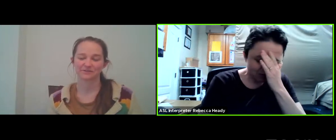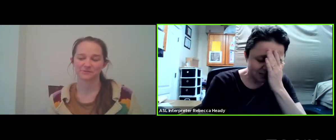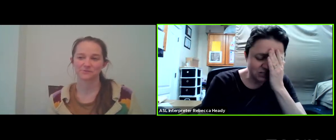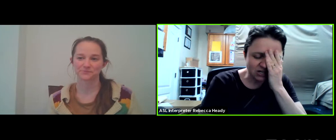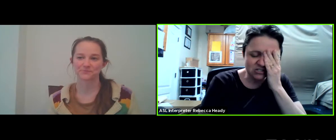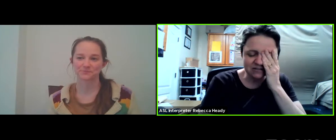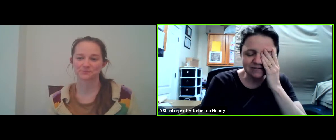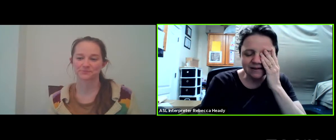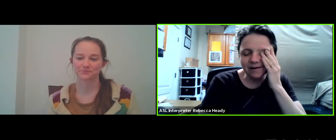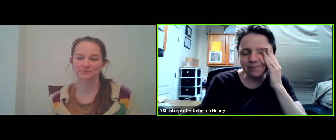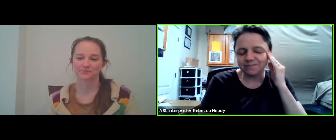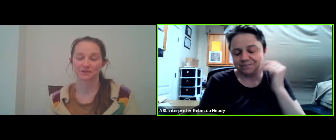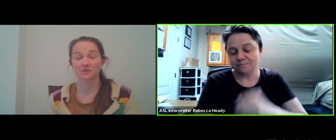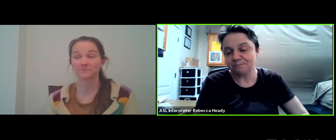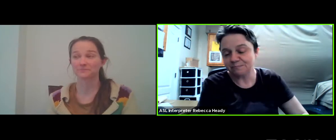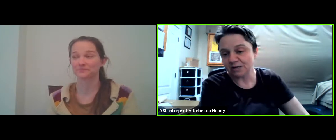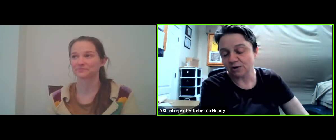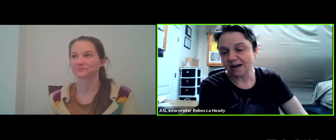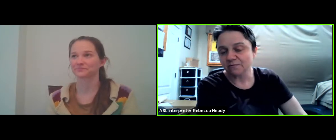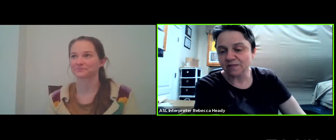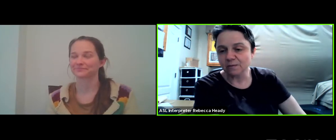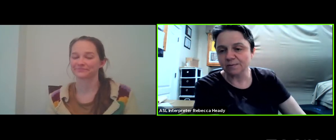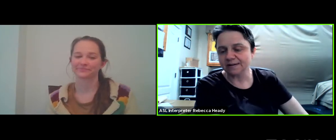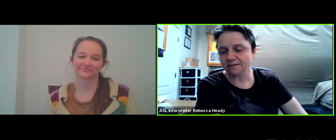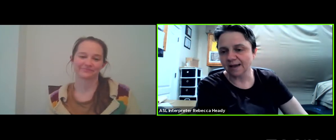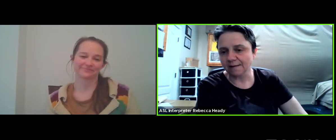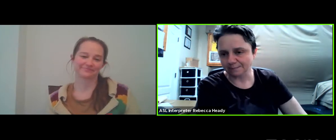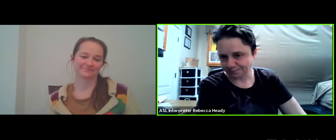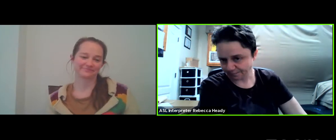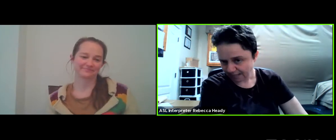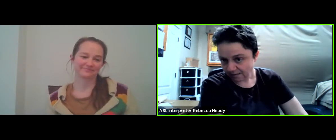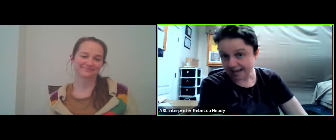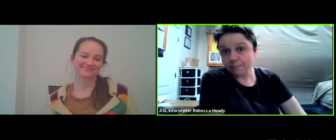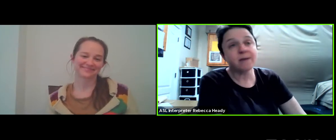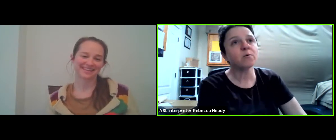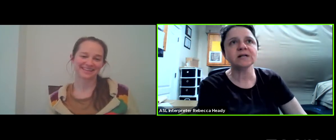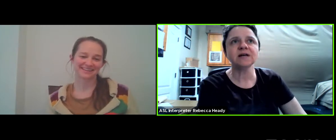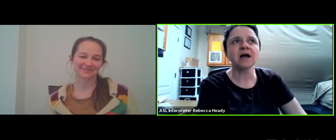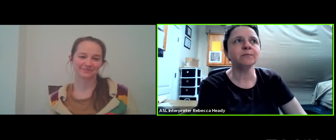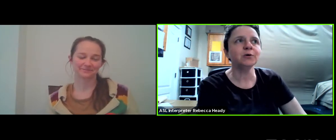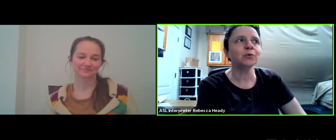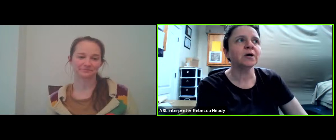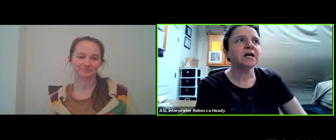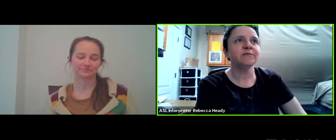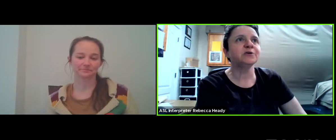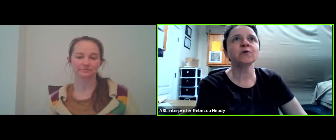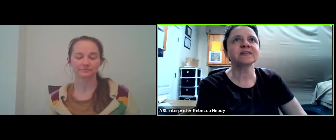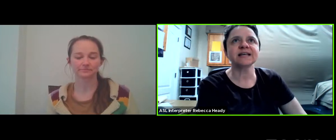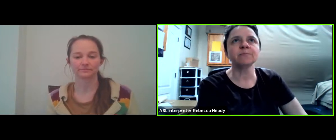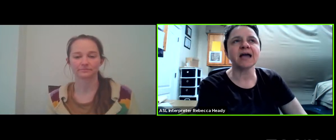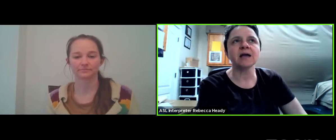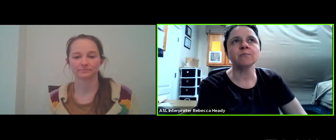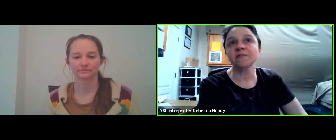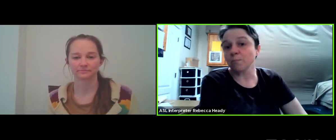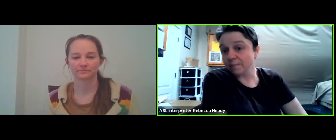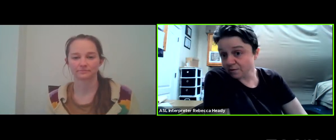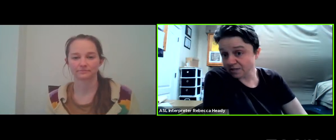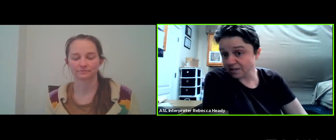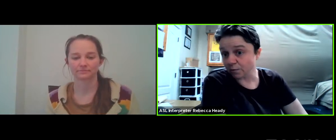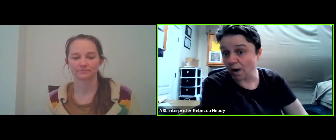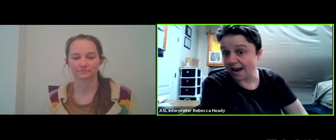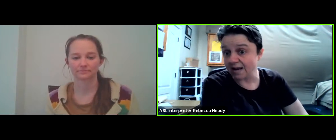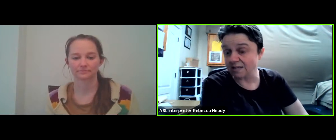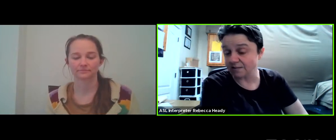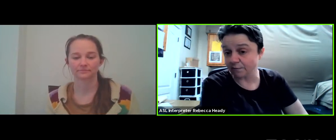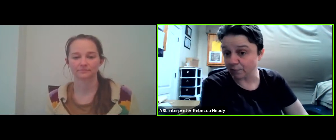Yeah, is always my suggestion. Okay. Be creative with it, but yeah. Like maybe one time if you're doing the same game, but maybe